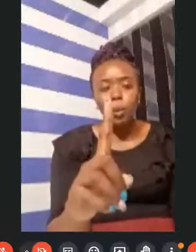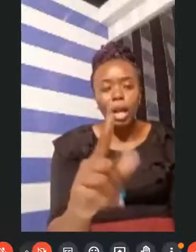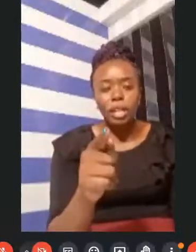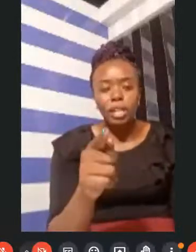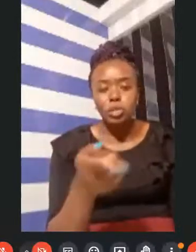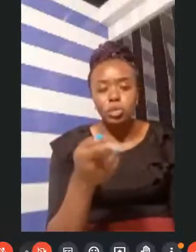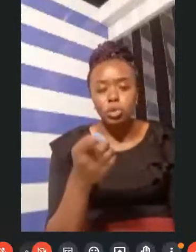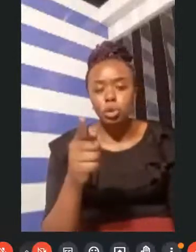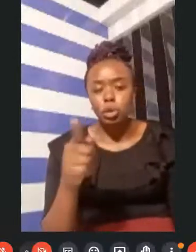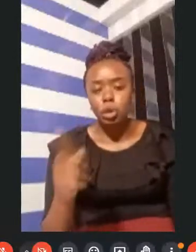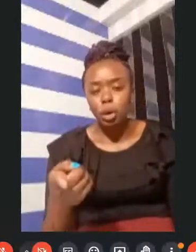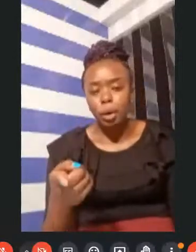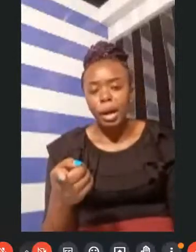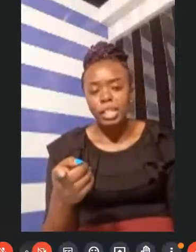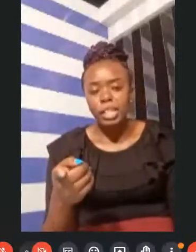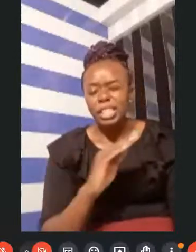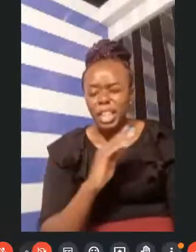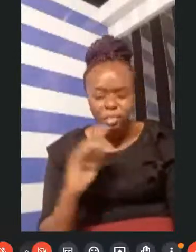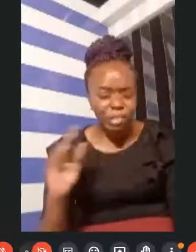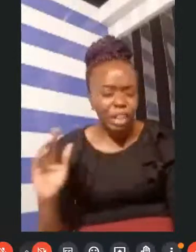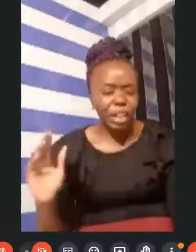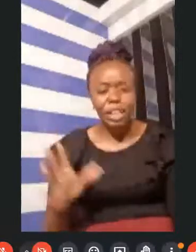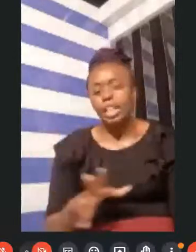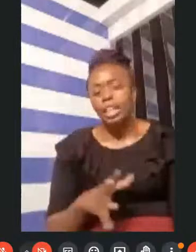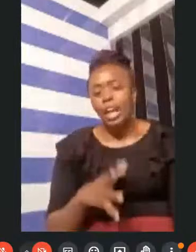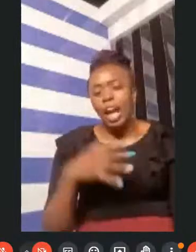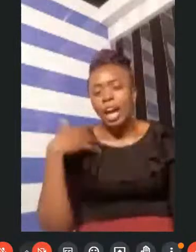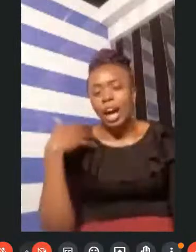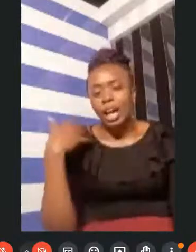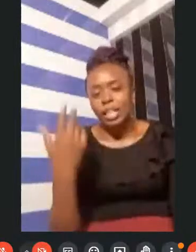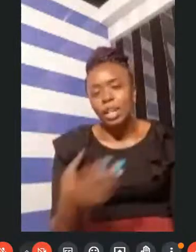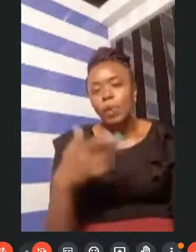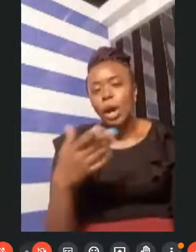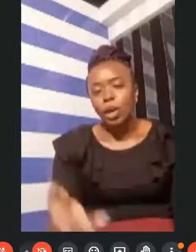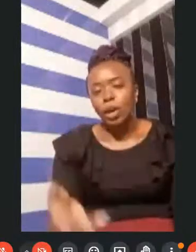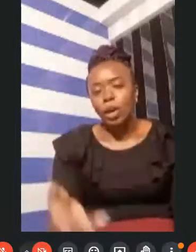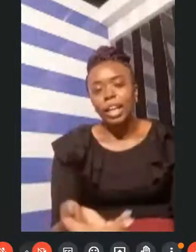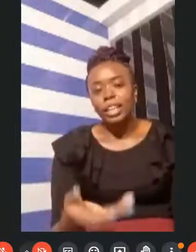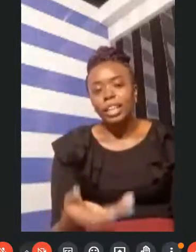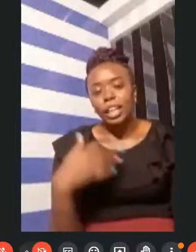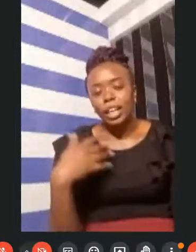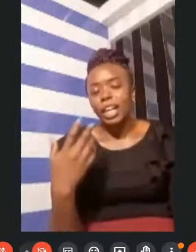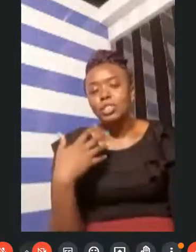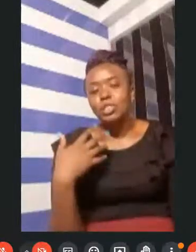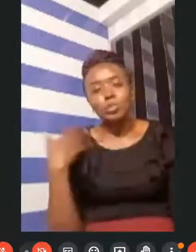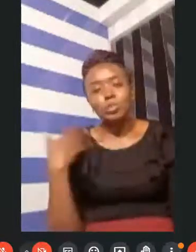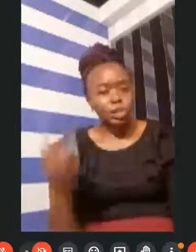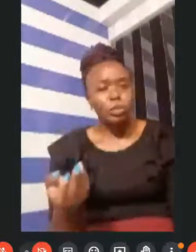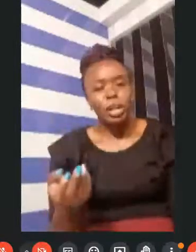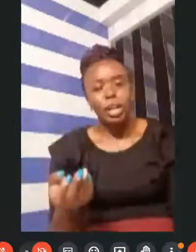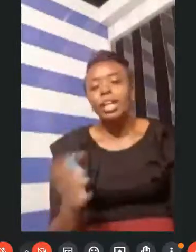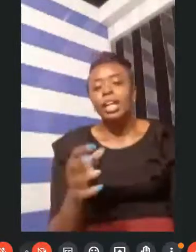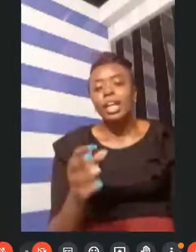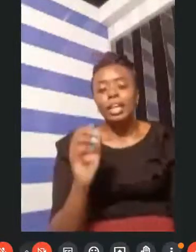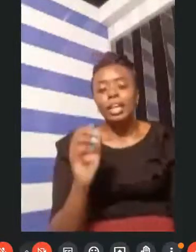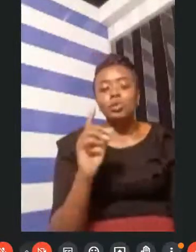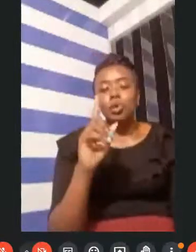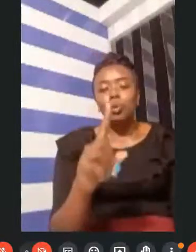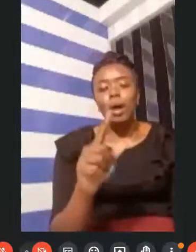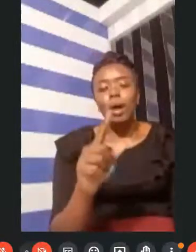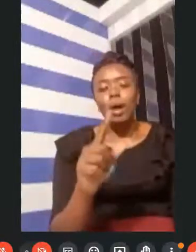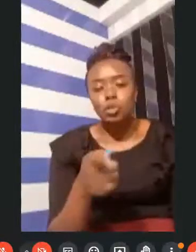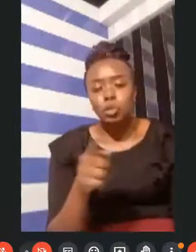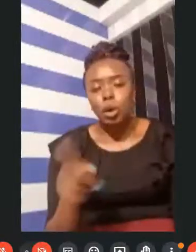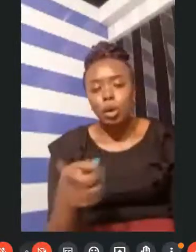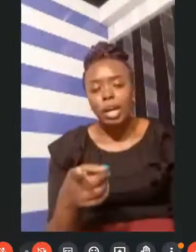zeros. 1, 2 commas. Definitely. I understand we are all learned, right? Tumesoma. Yeah,